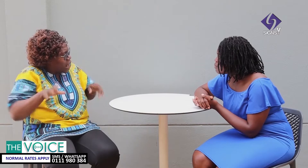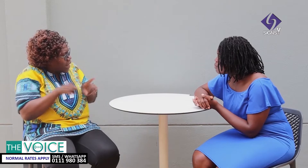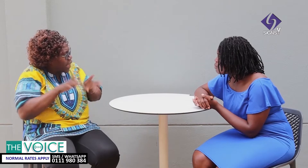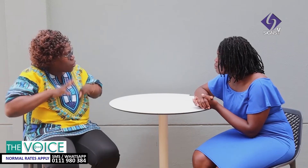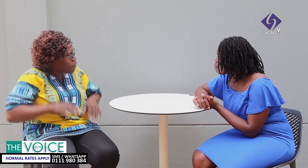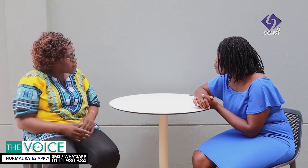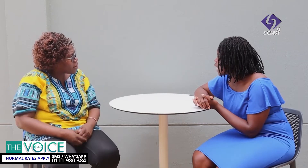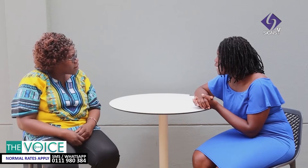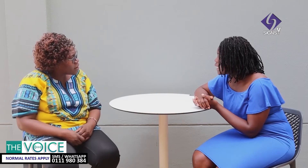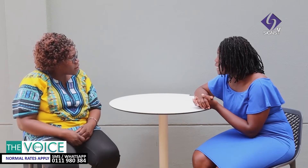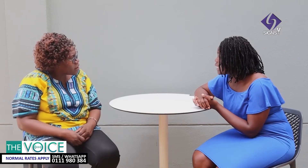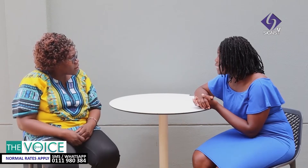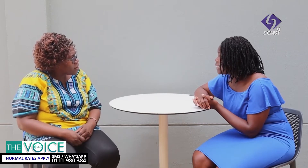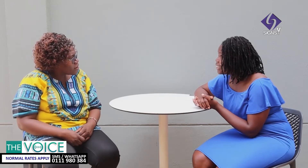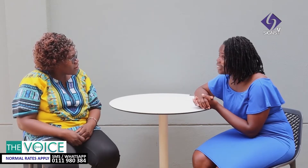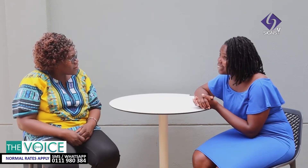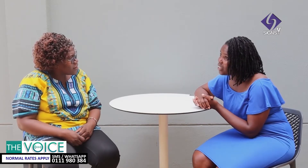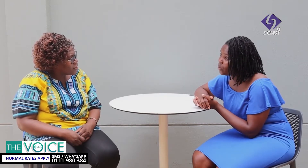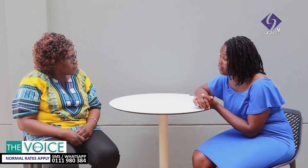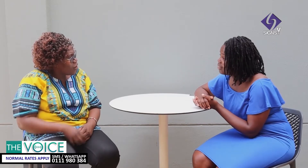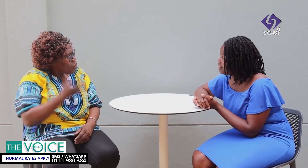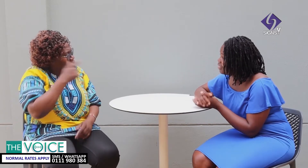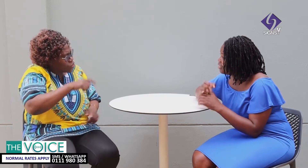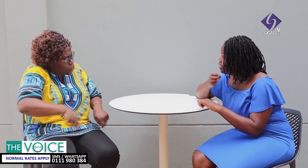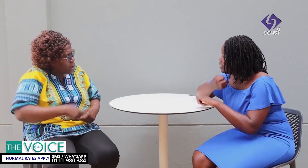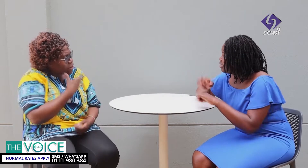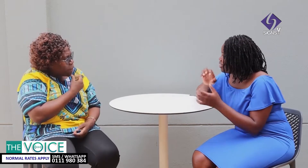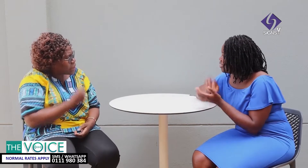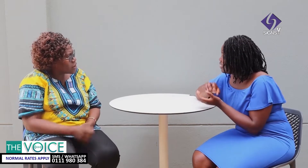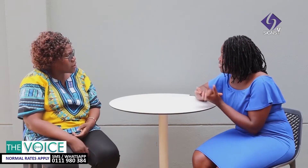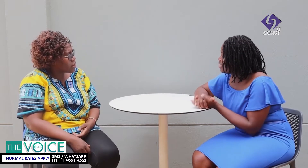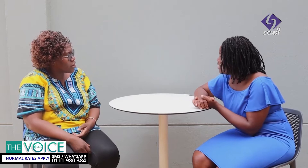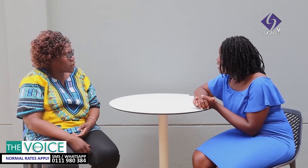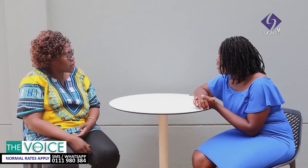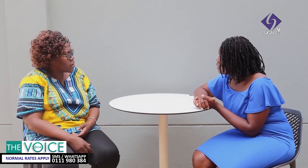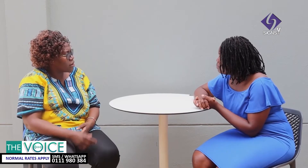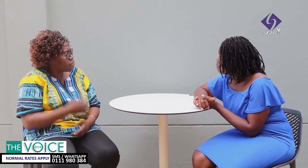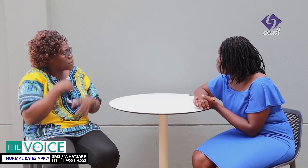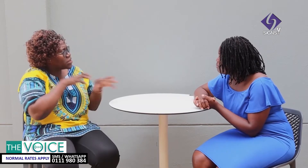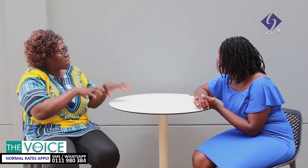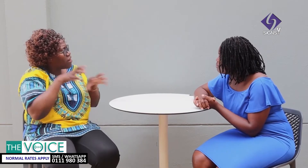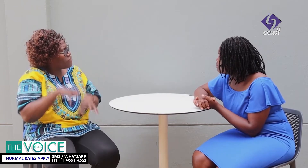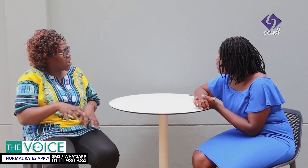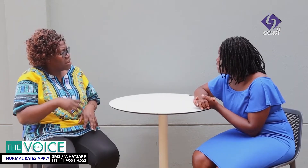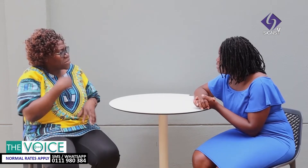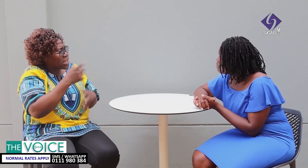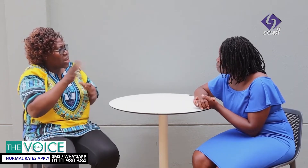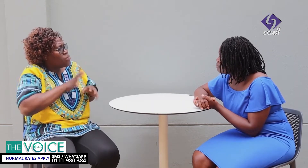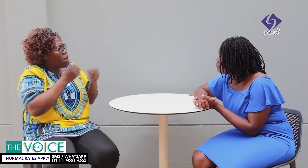wasn't really easy. They also kept on telling me to change my outfits because they felt it wasn't good enough. I was